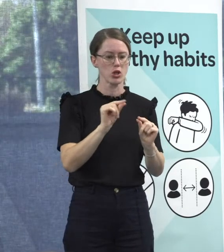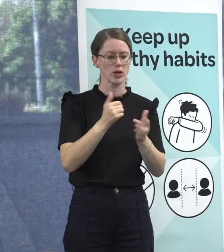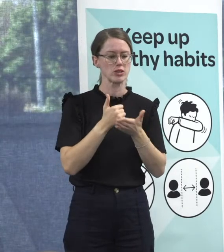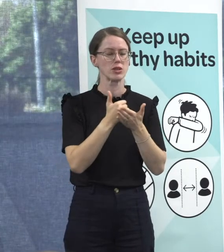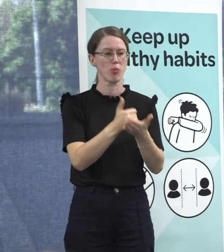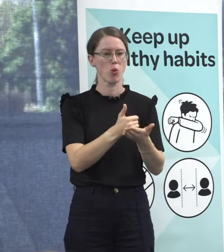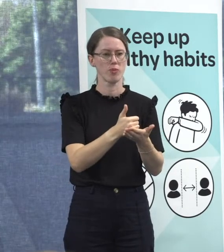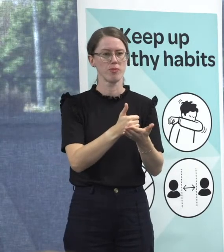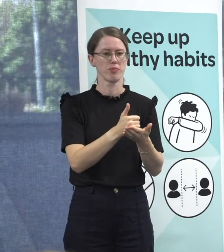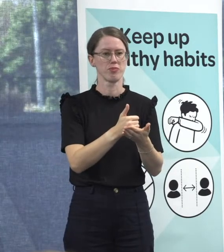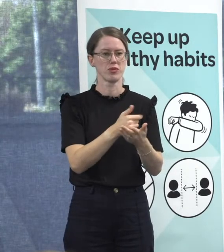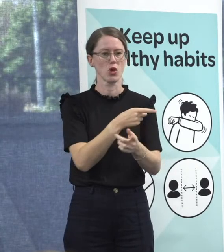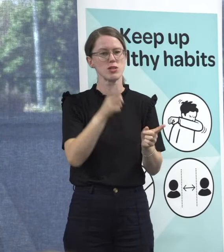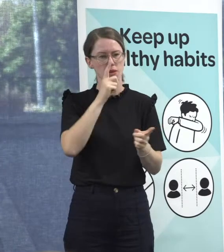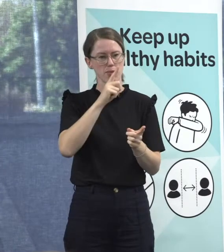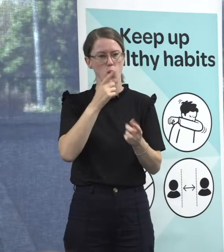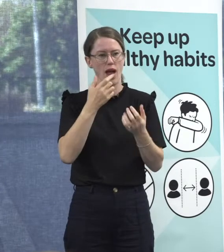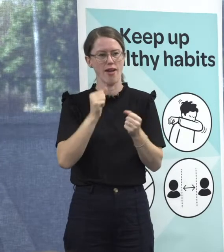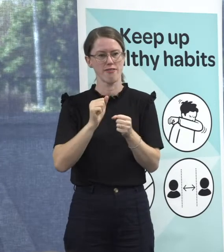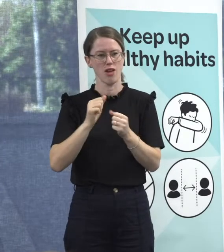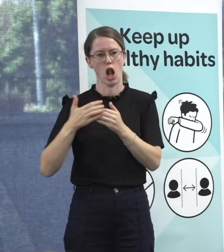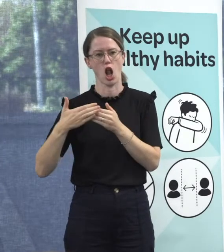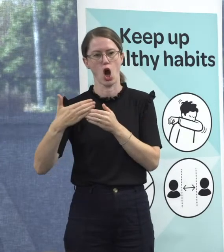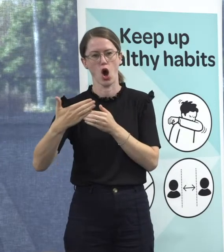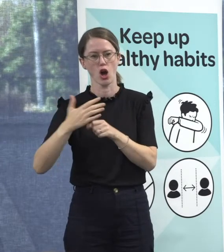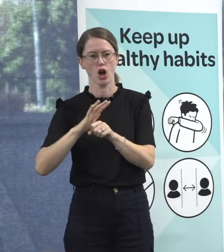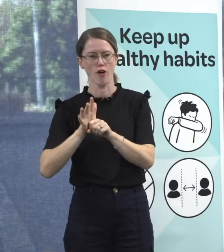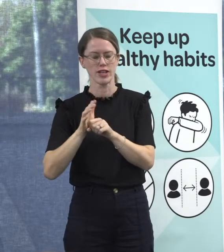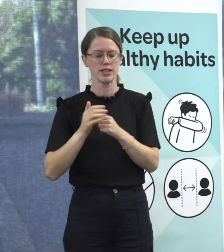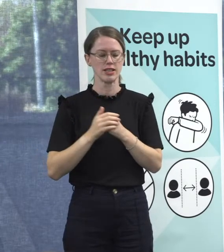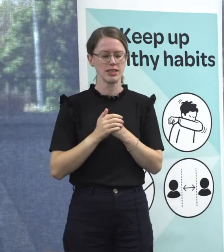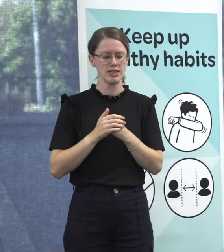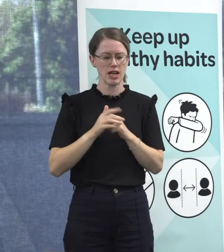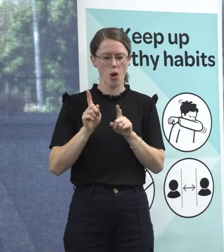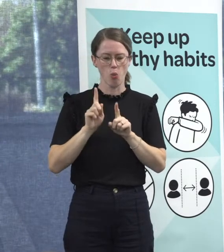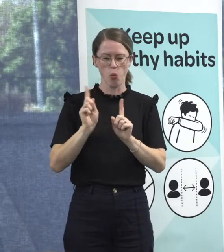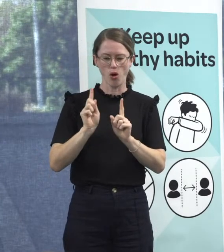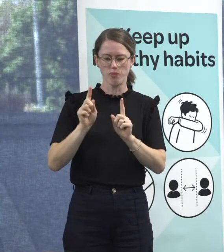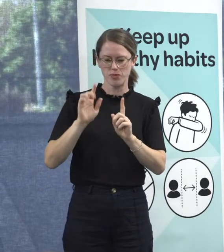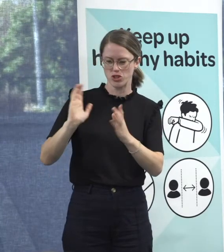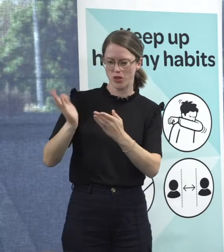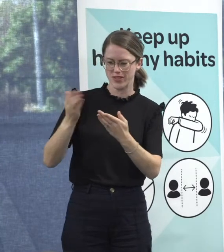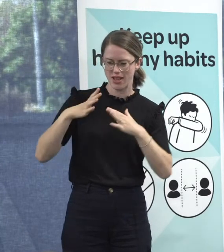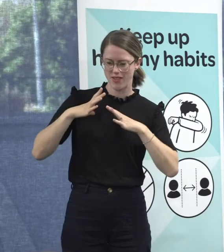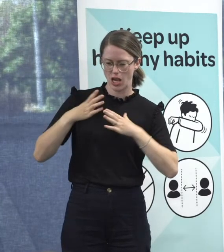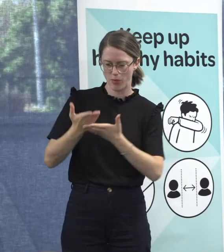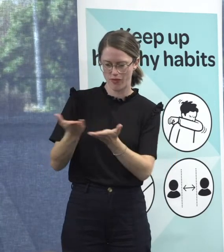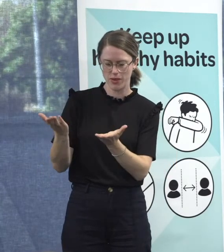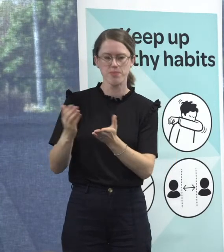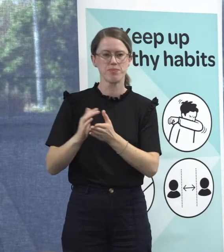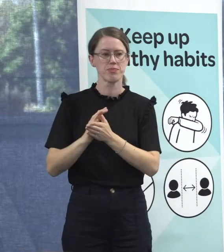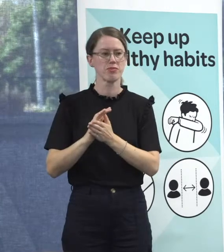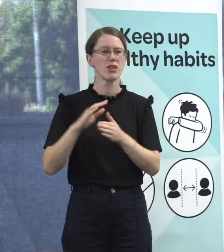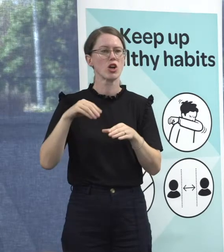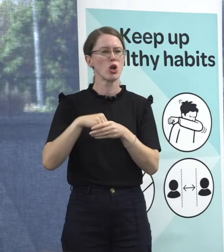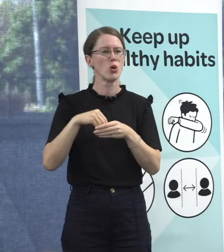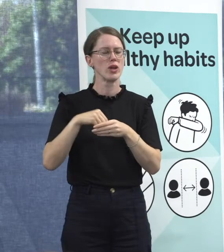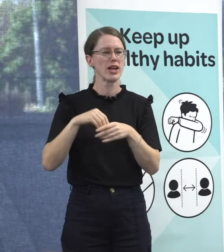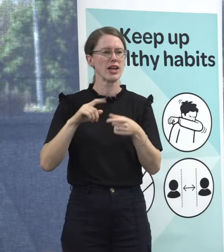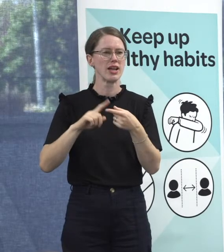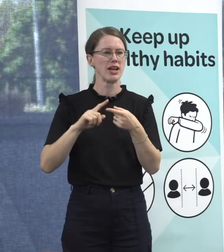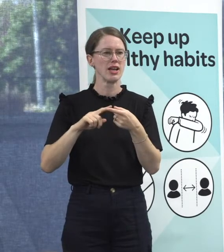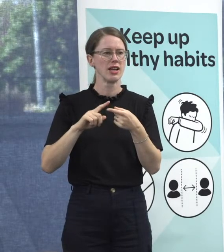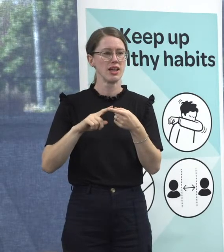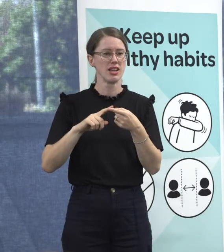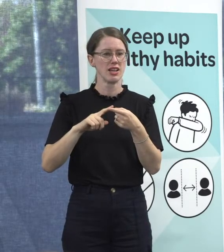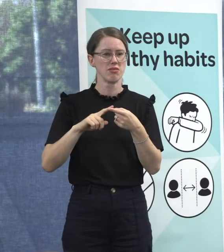support people with long COVID, and indeed what specific services are available to them, including those which